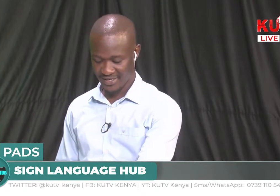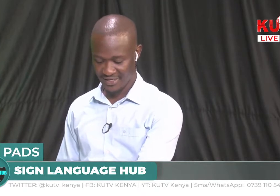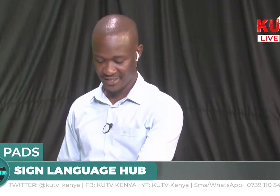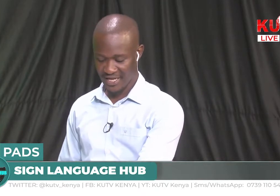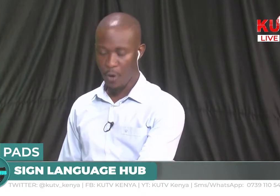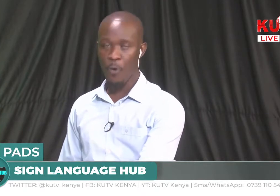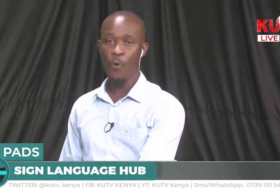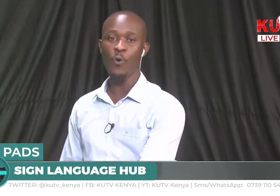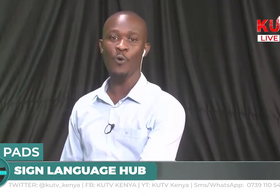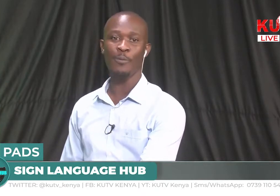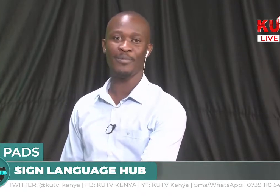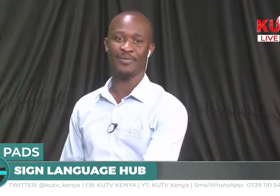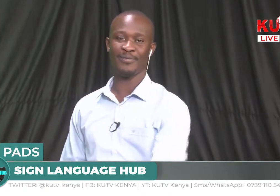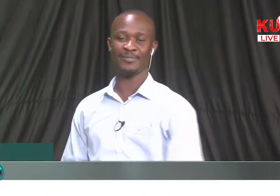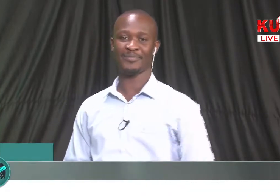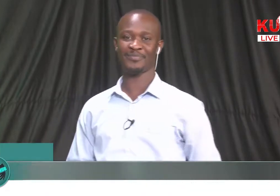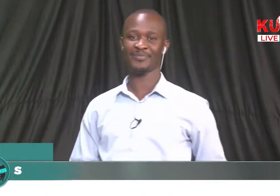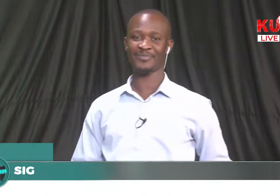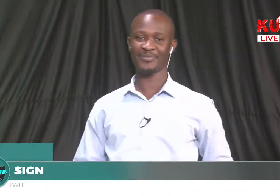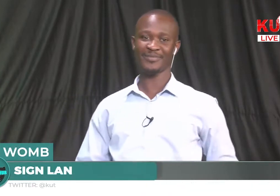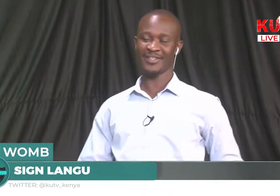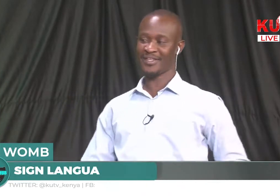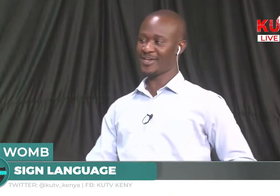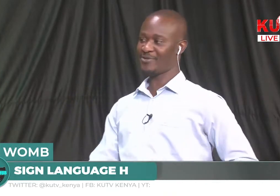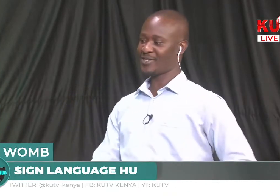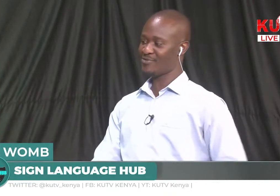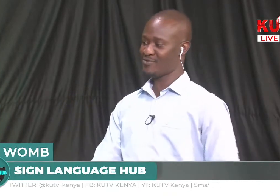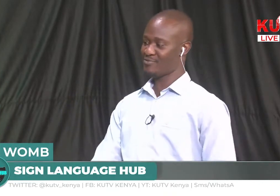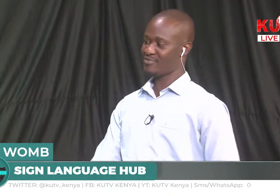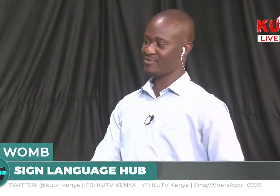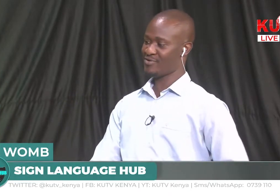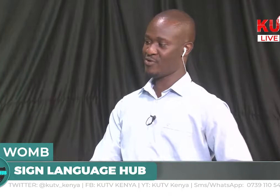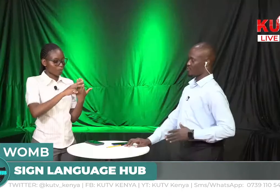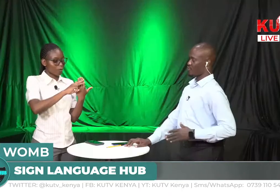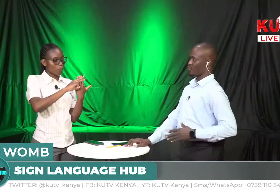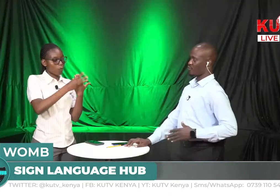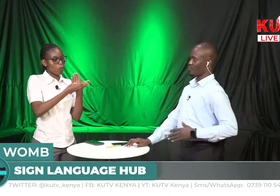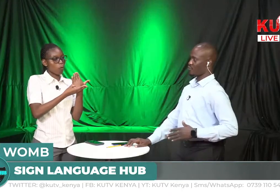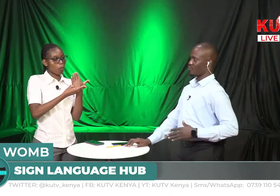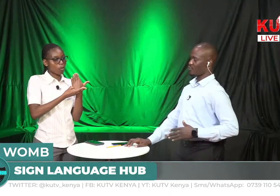is womb. Understand womb? Womb.